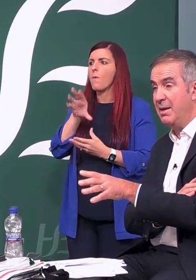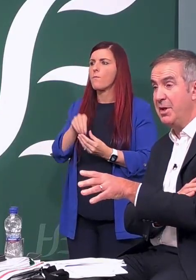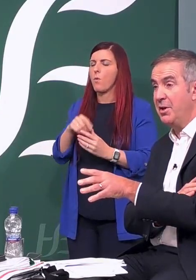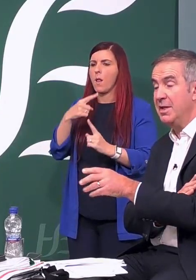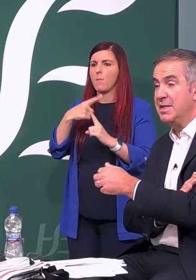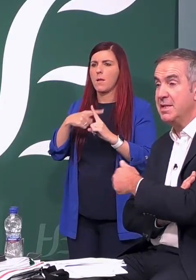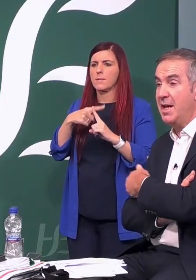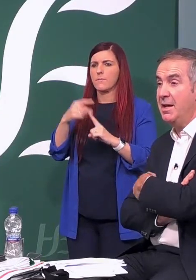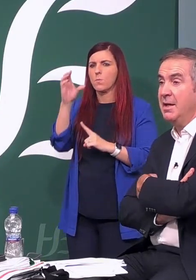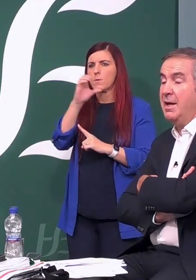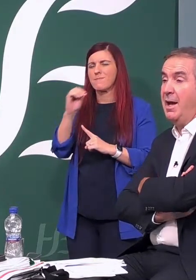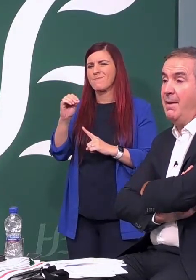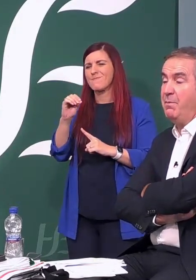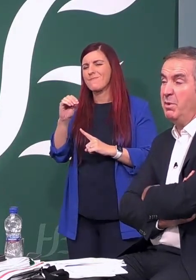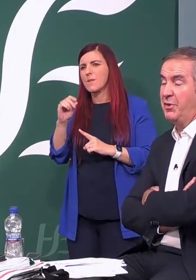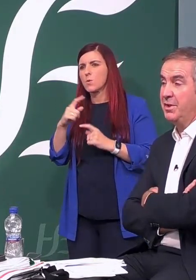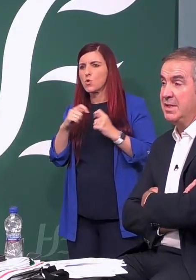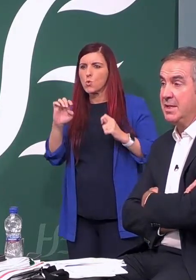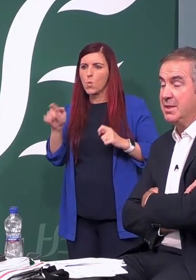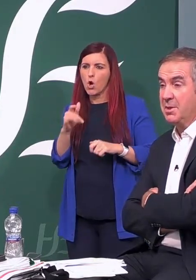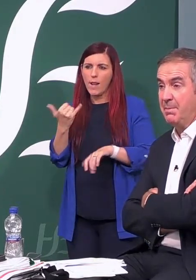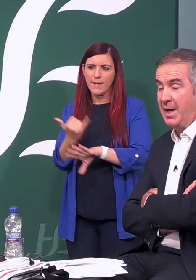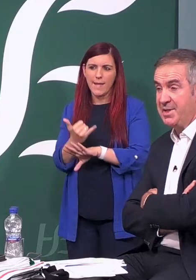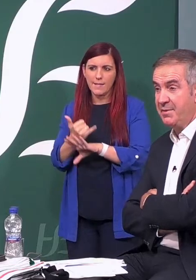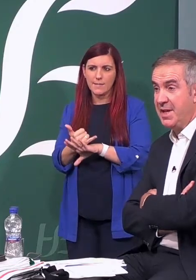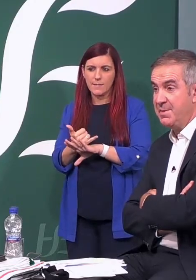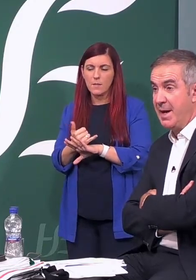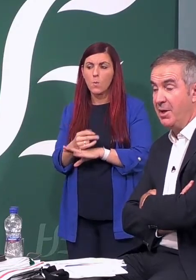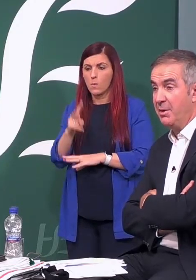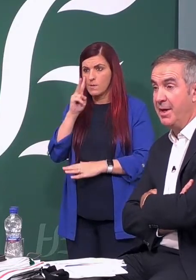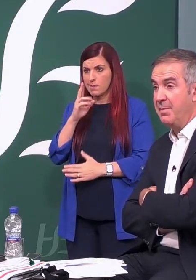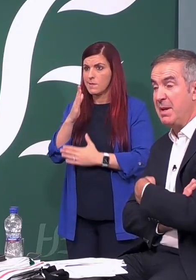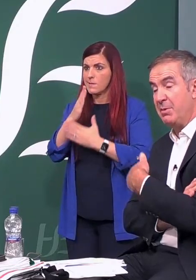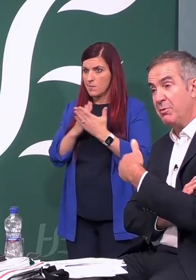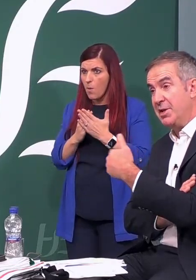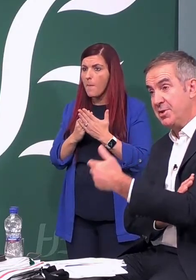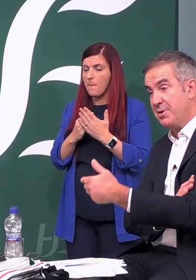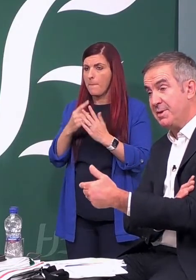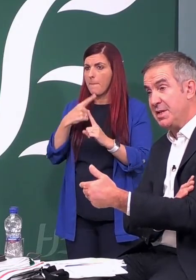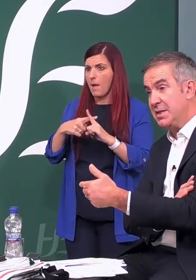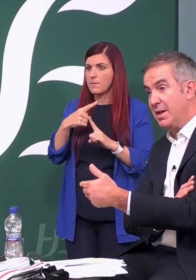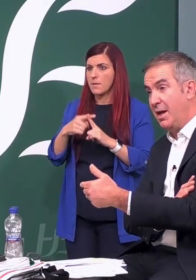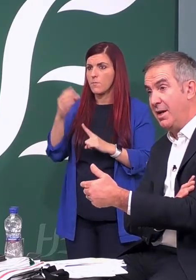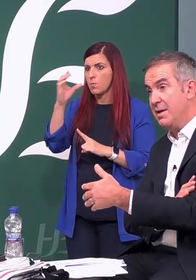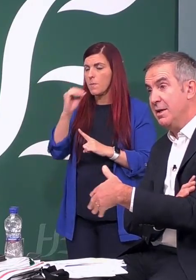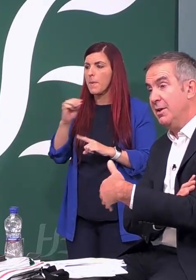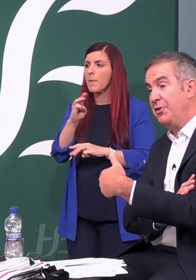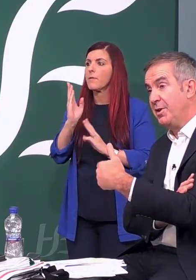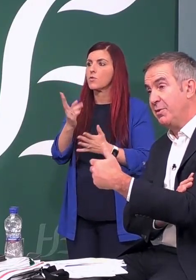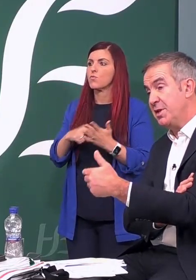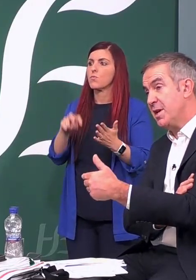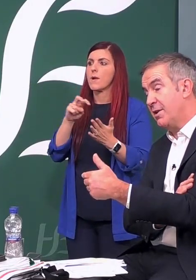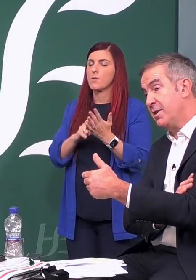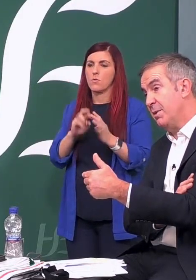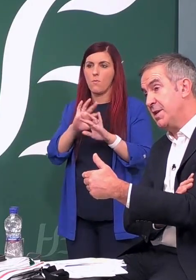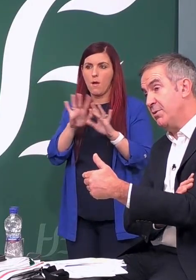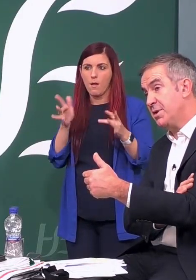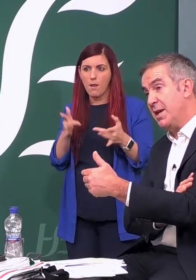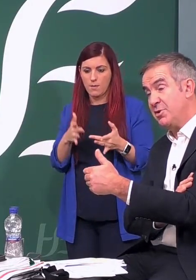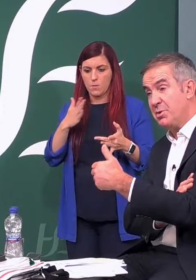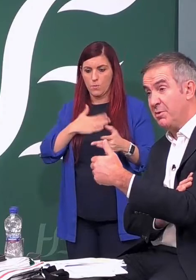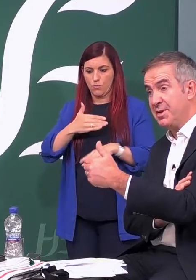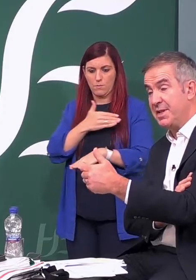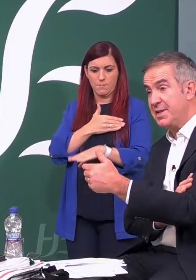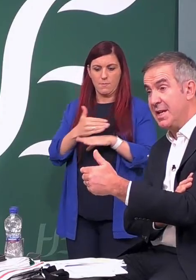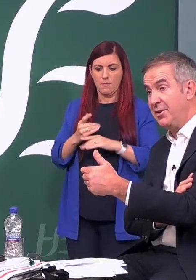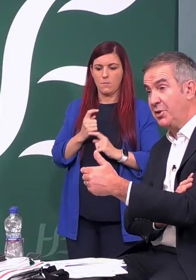positivity, it's a little bit early to say. We've certainly seen some positive tests back already. People register the results online, so they've only started. It went out,